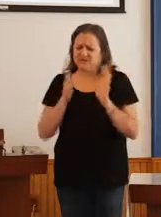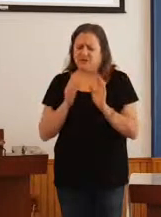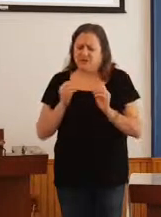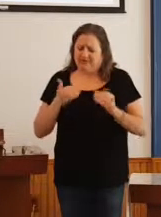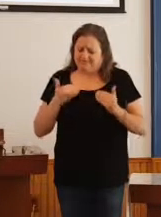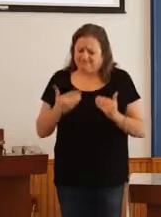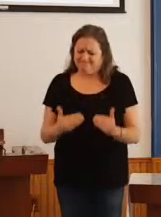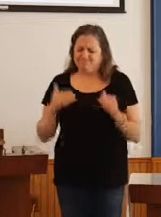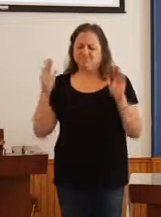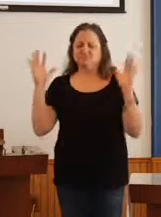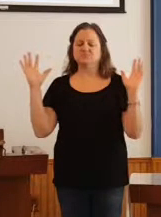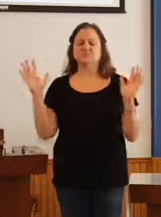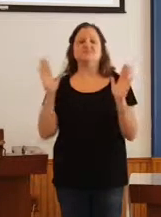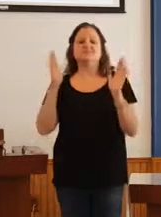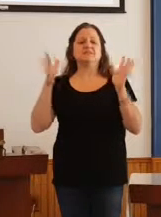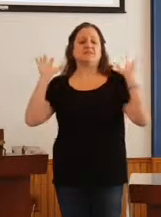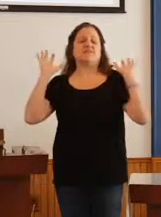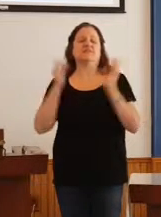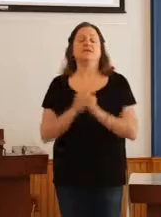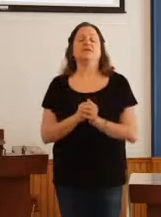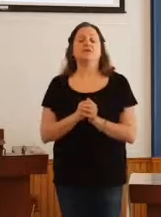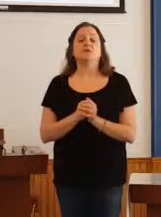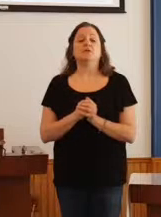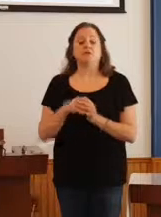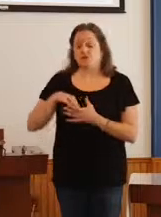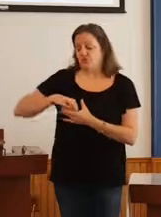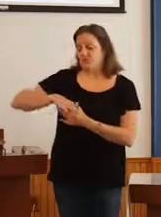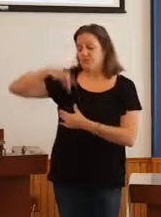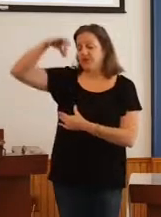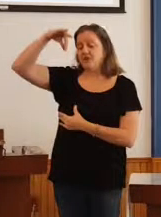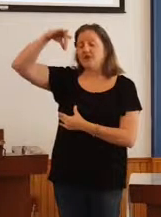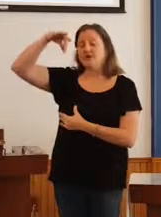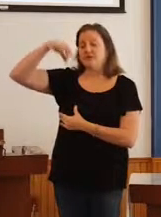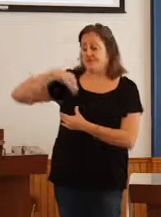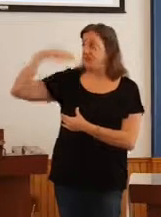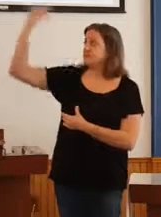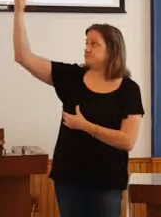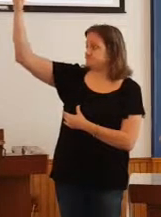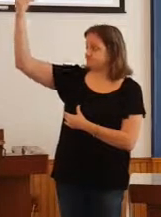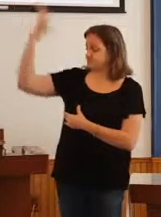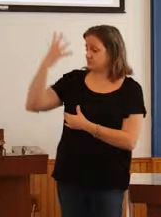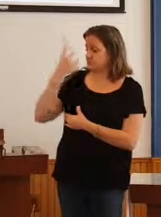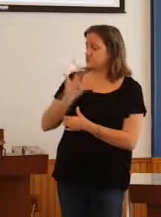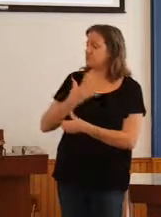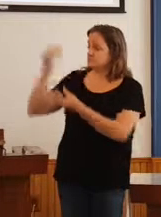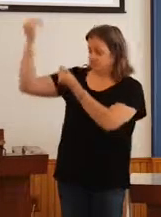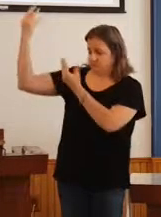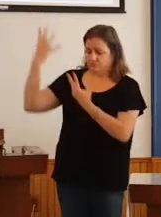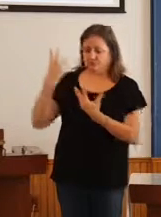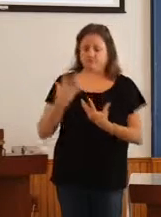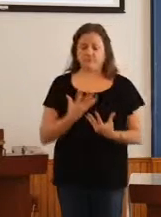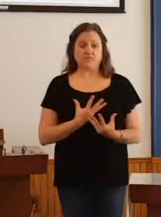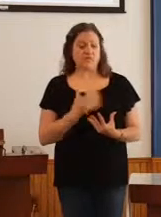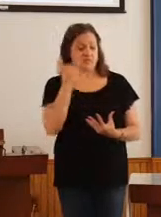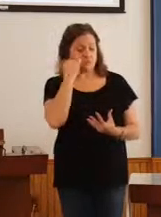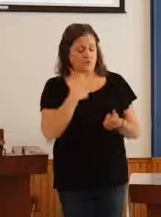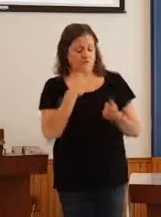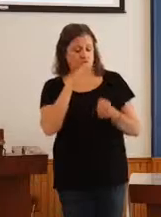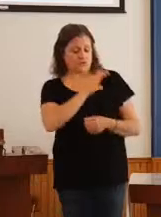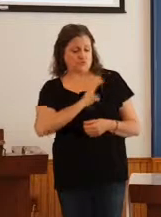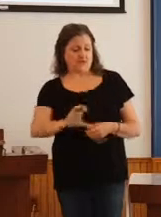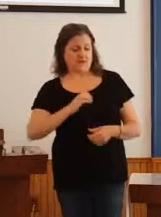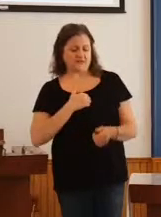make those sacrifices, when we allow the spirit to move us to follow the ways of Christ, we share the love